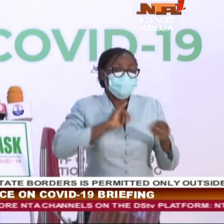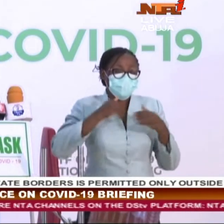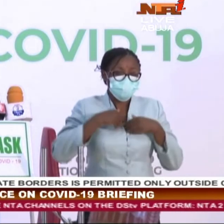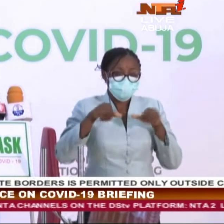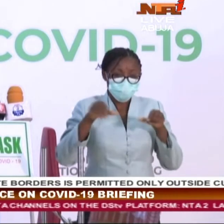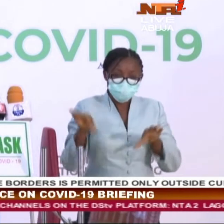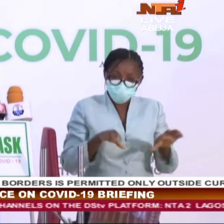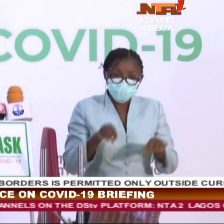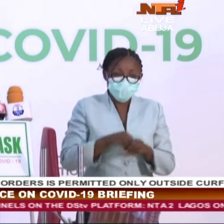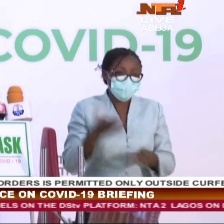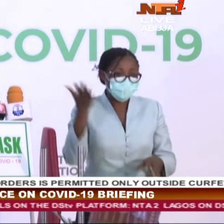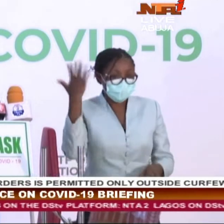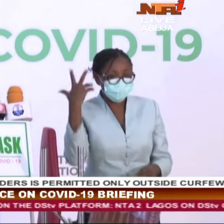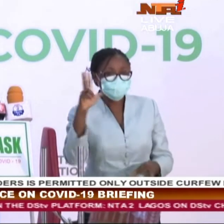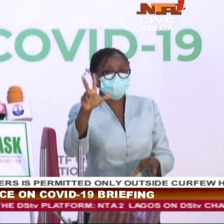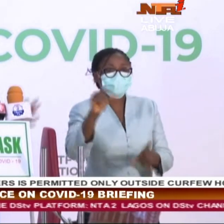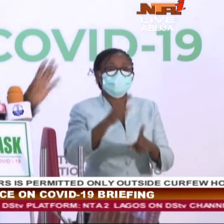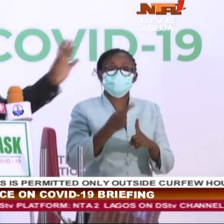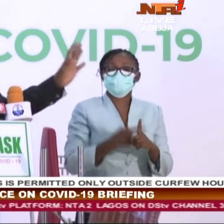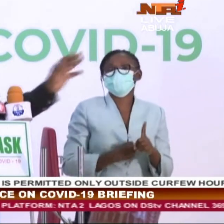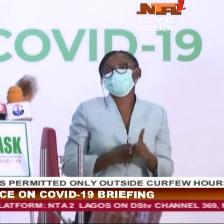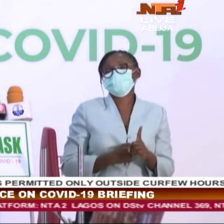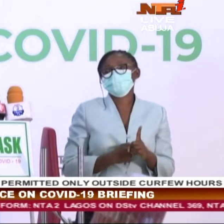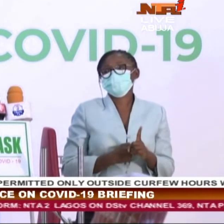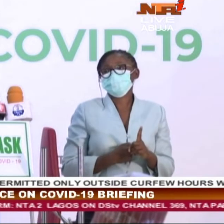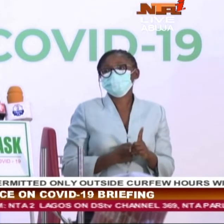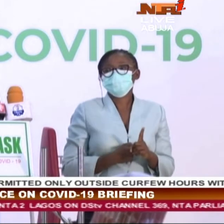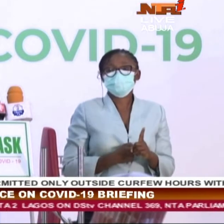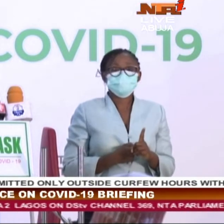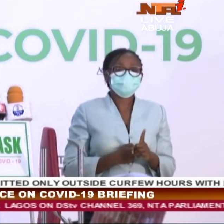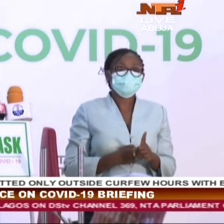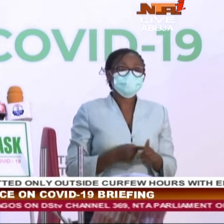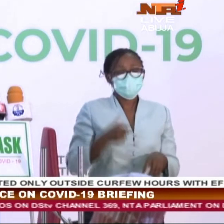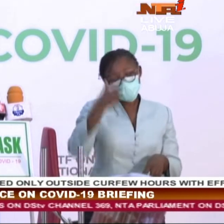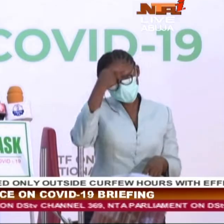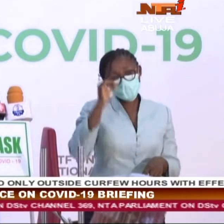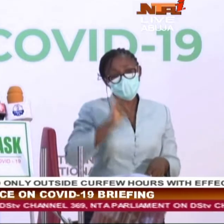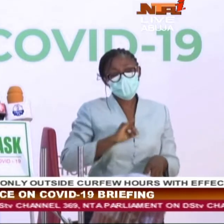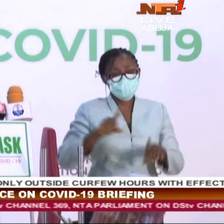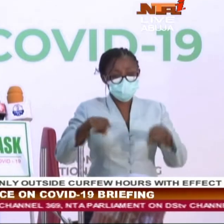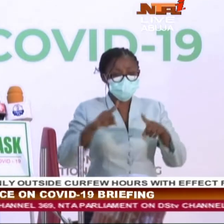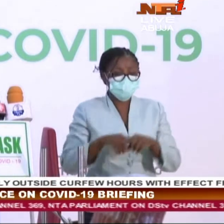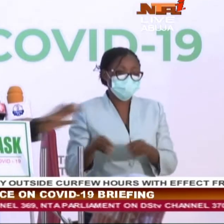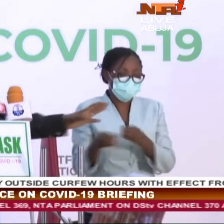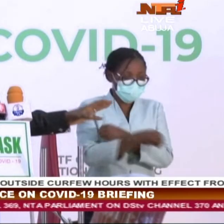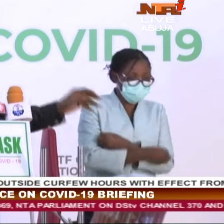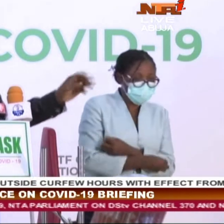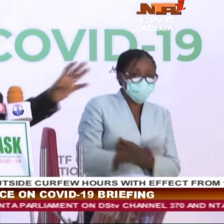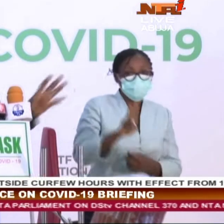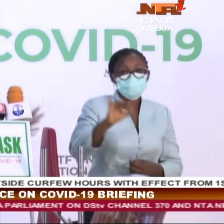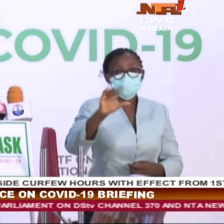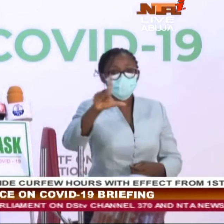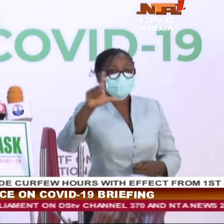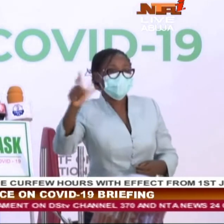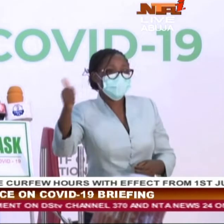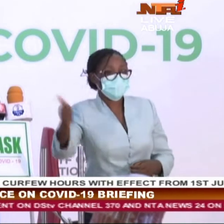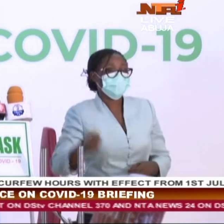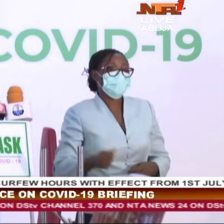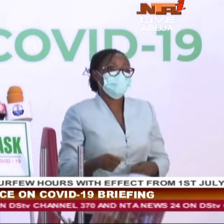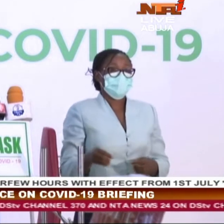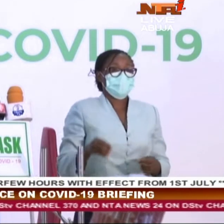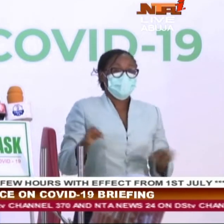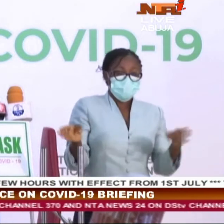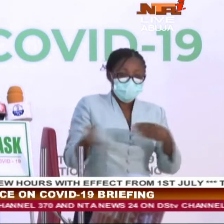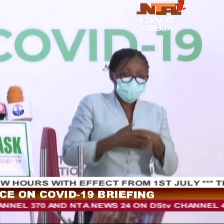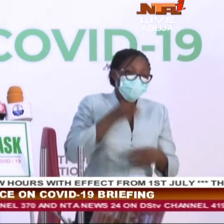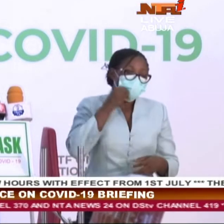3 months. Because my routine is very simple. House, office, villa, meeting venue, back, house, office. That's what I've